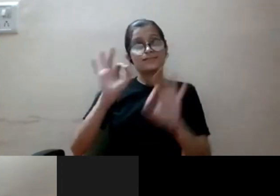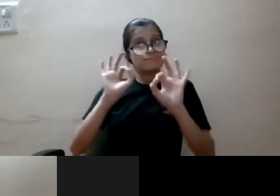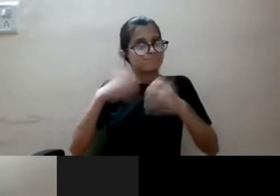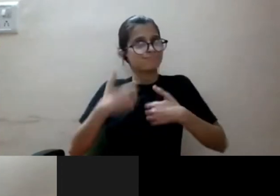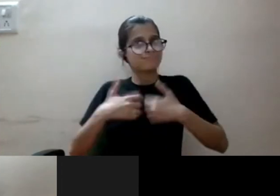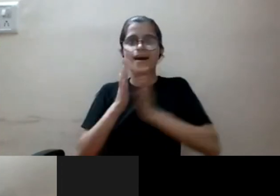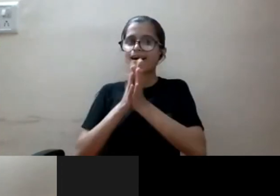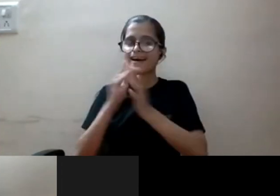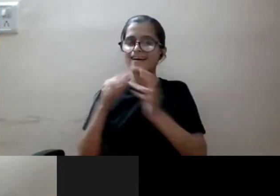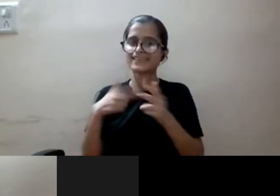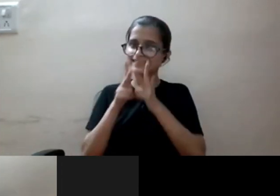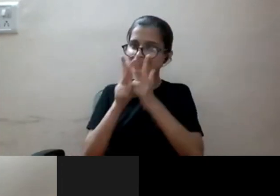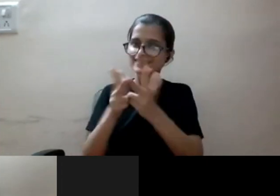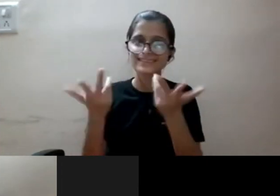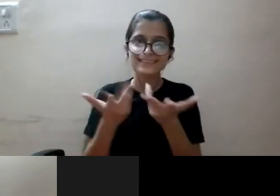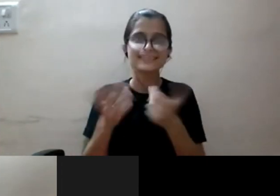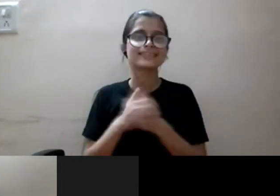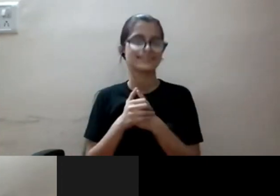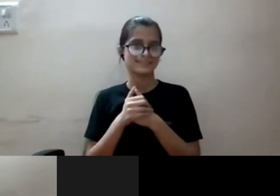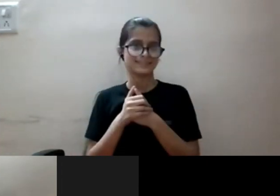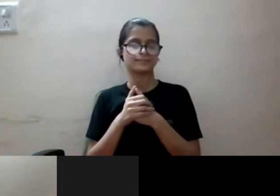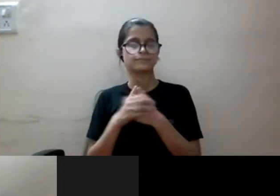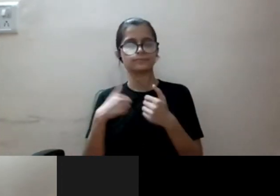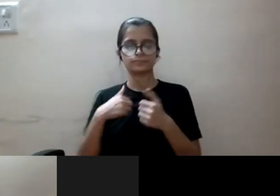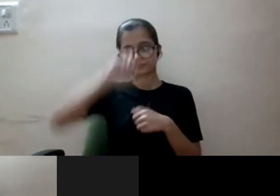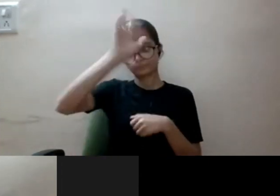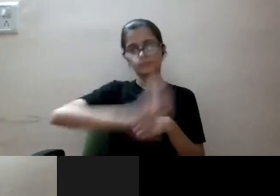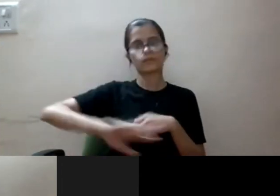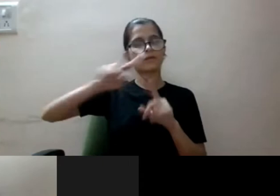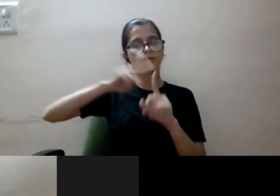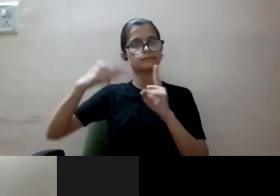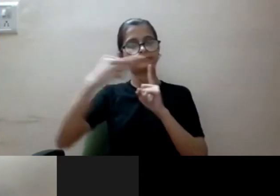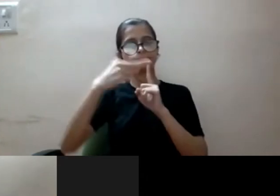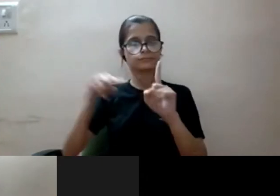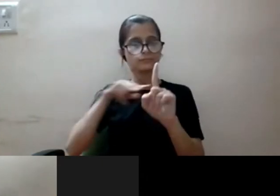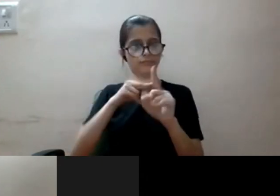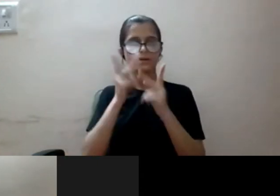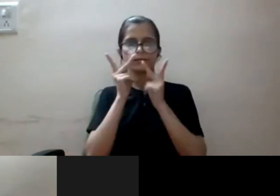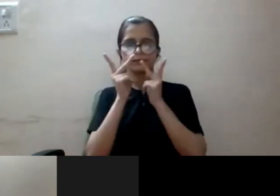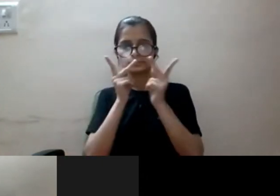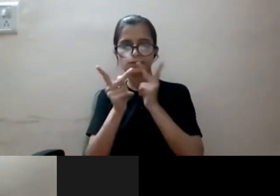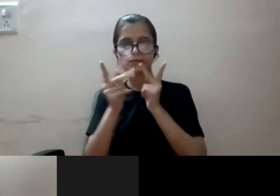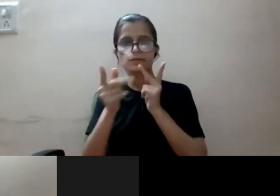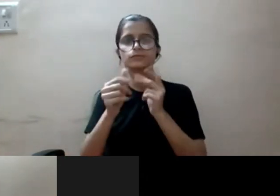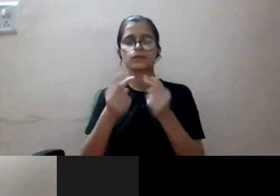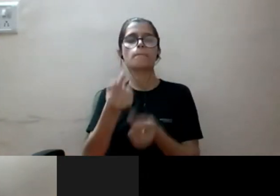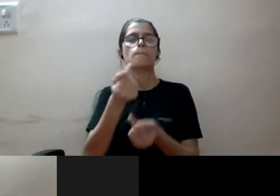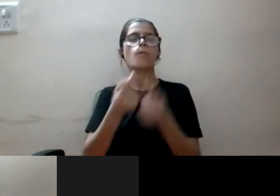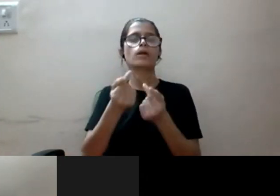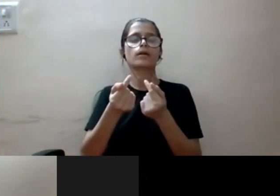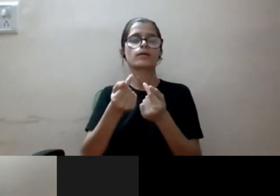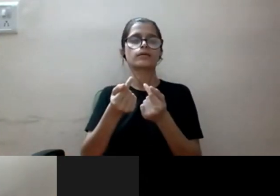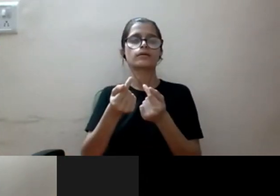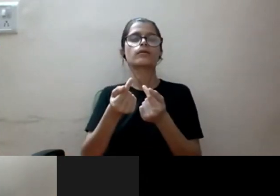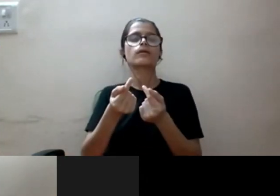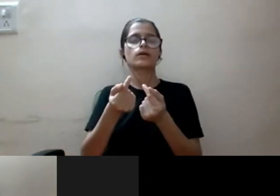have to say, as a poet, I view India as one of the greatest poetry cultures.